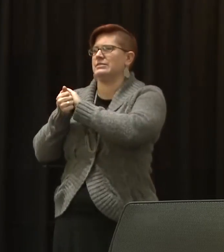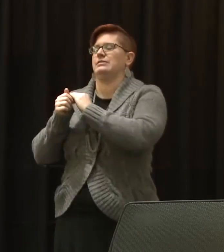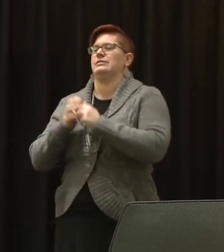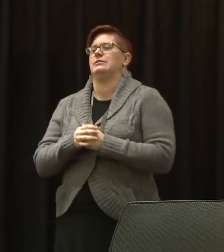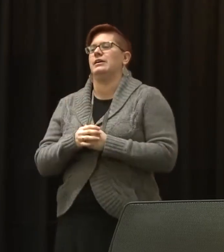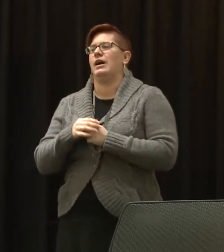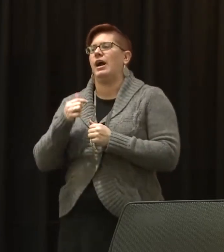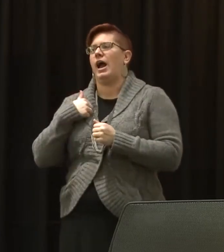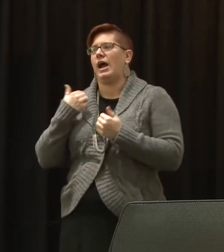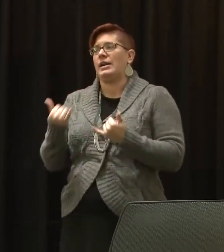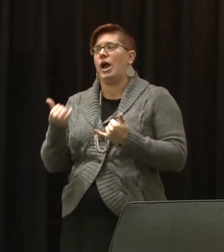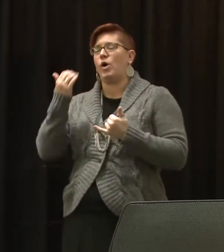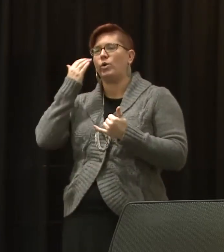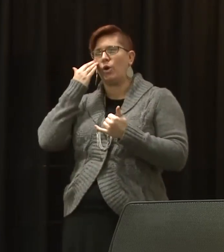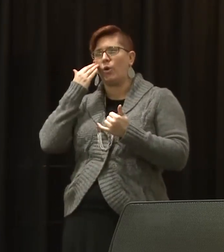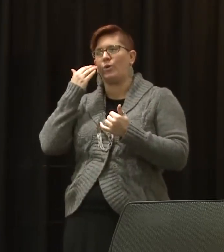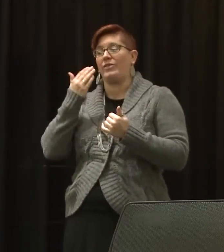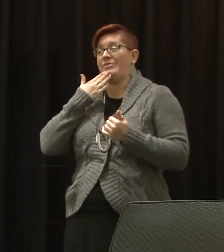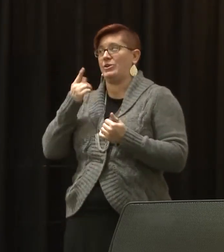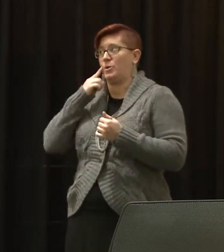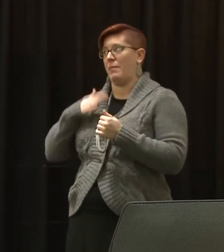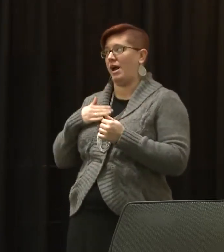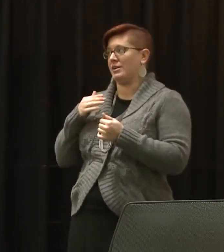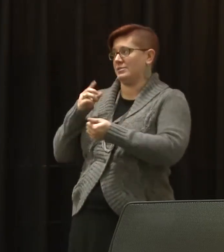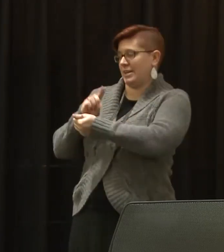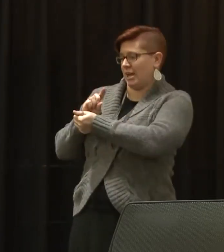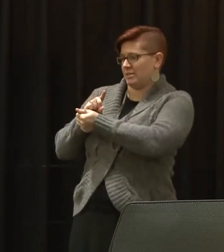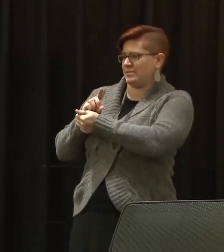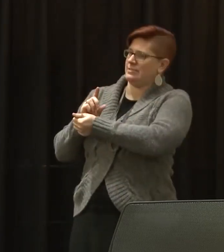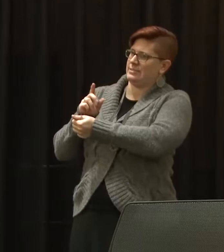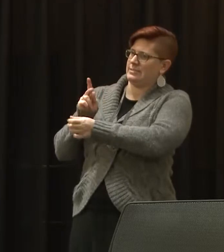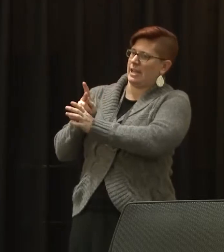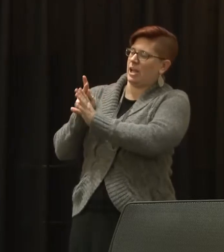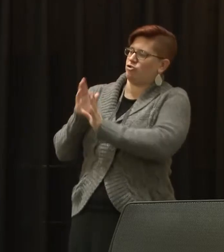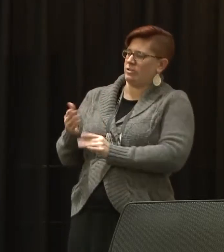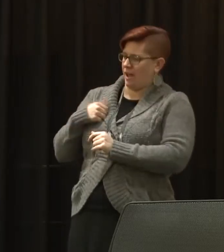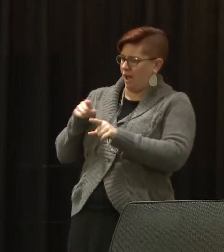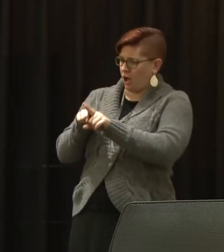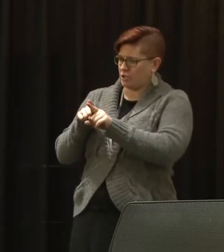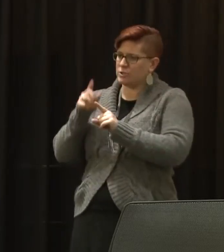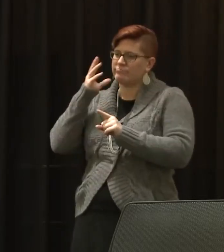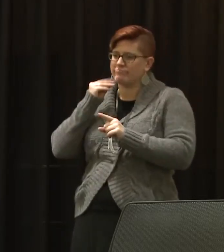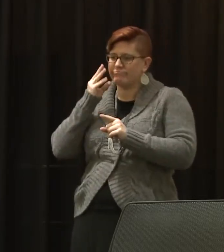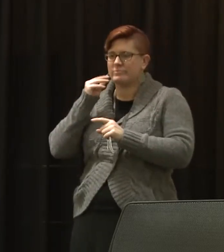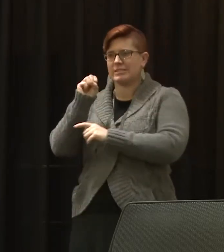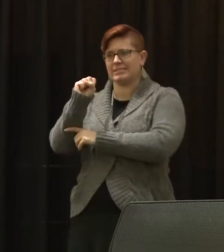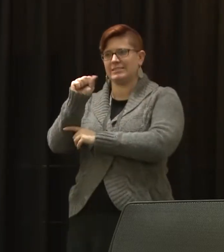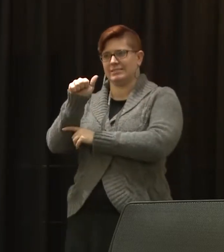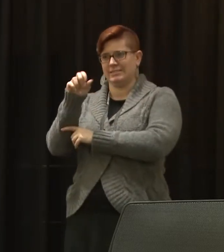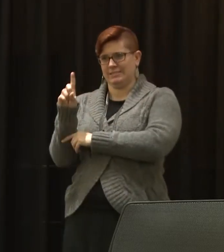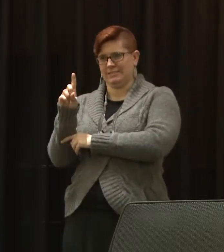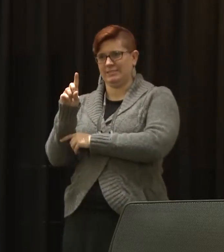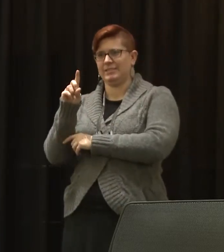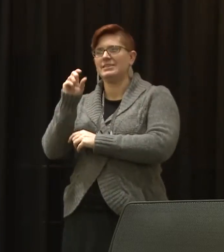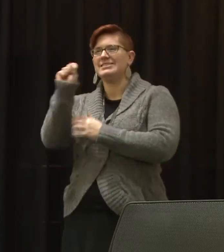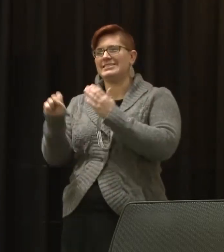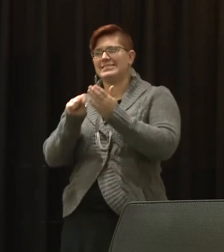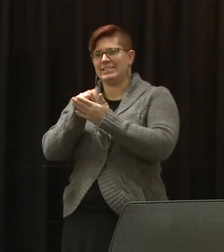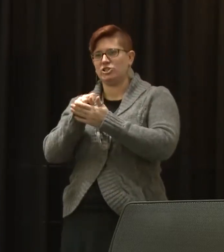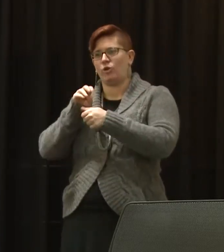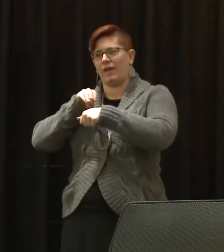I now know, thanks to my psychiatrist, that I also suffer from a condition called seasonal affective disorder, or